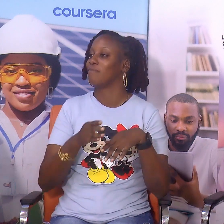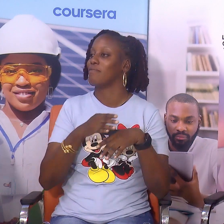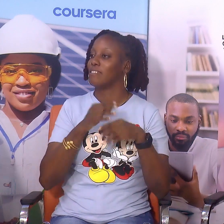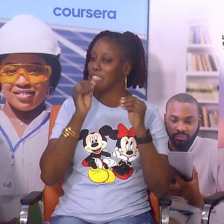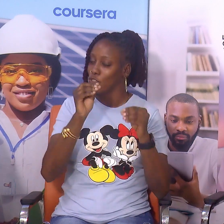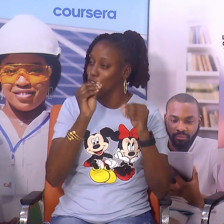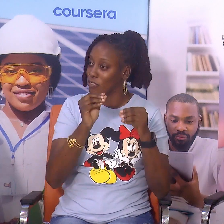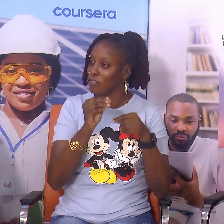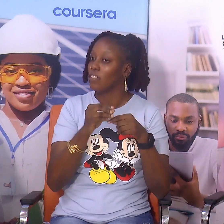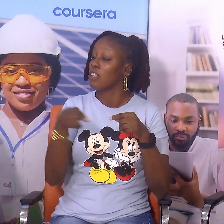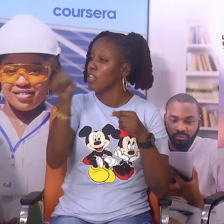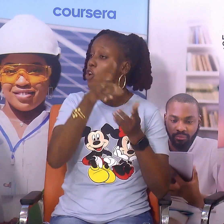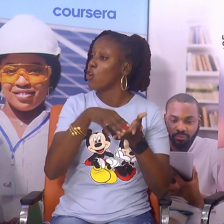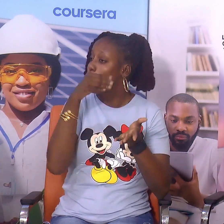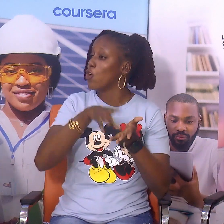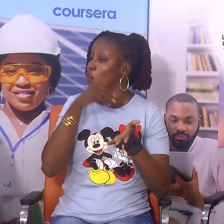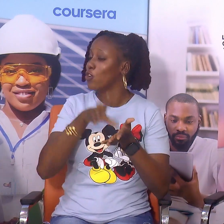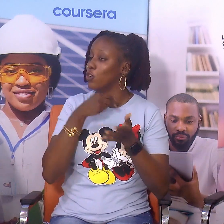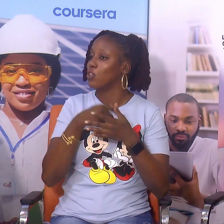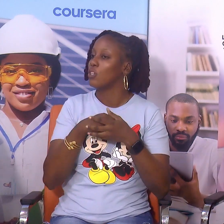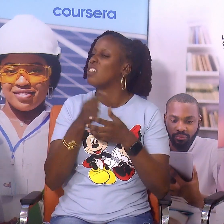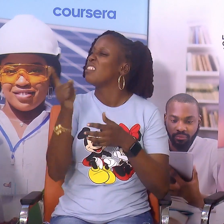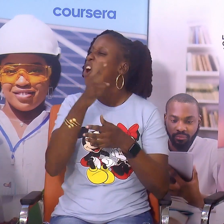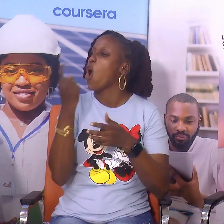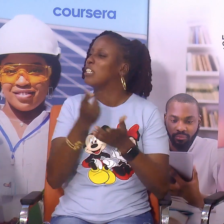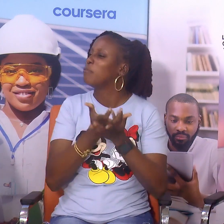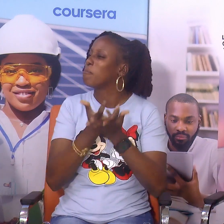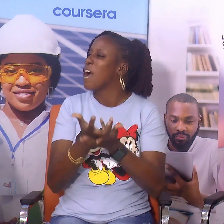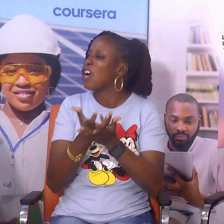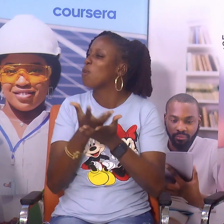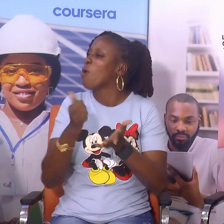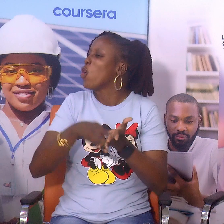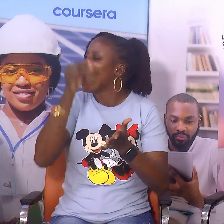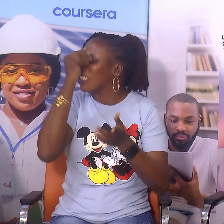I teach the basic, they're willing to learn.